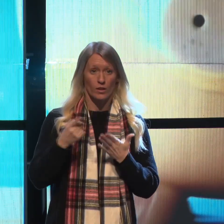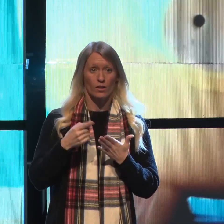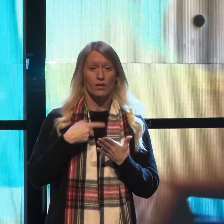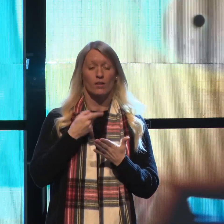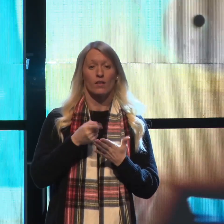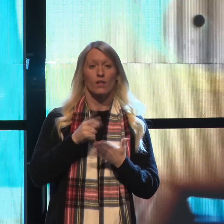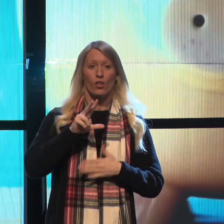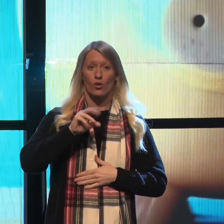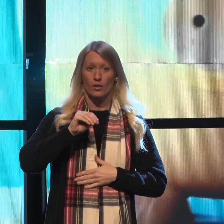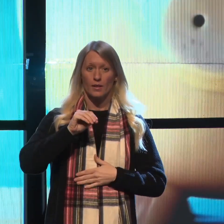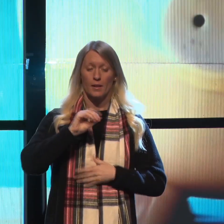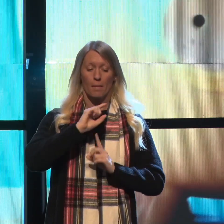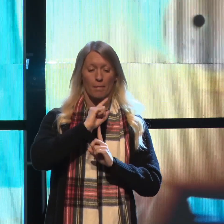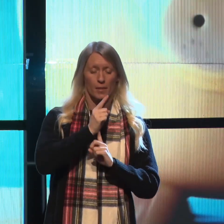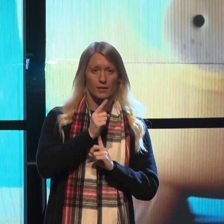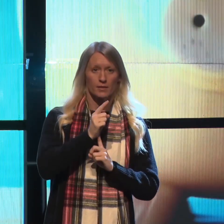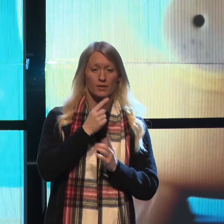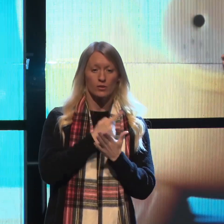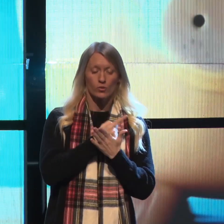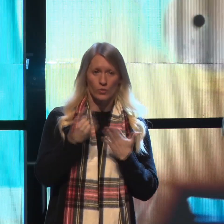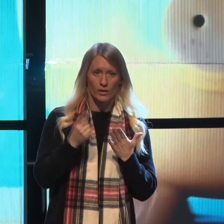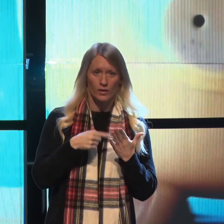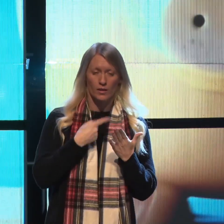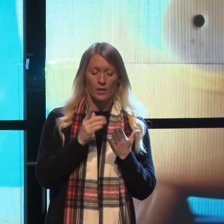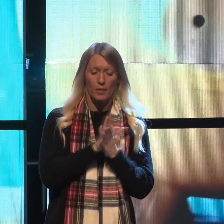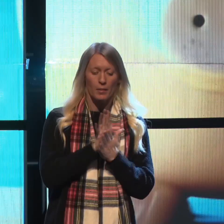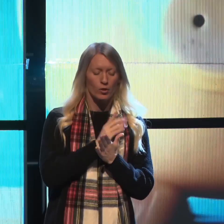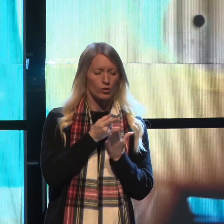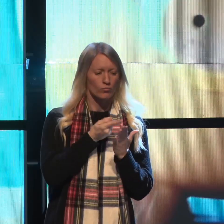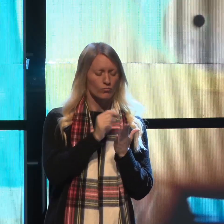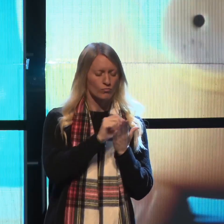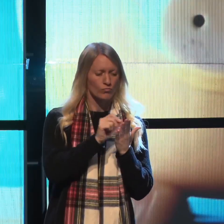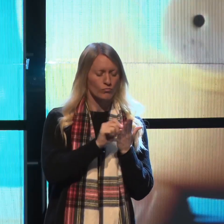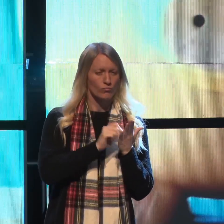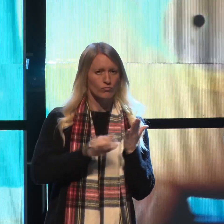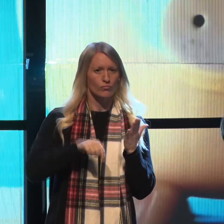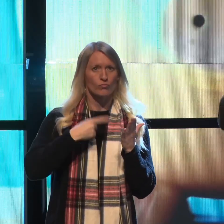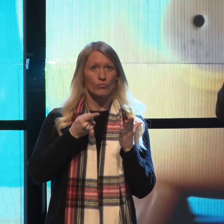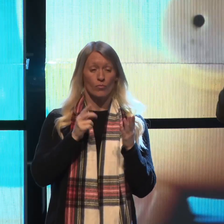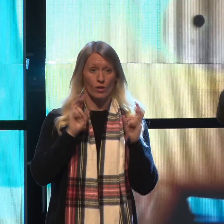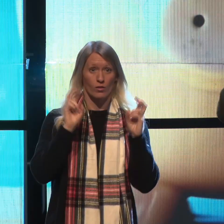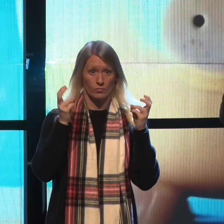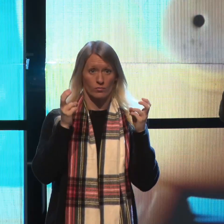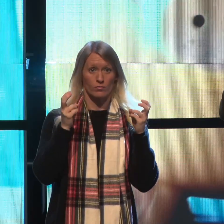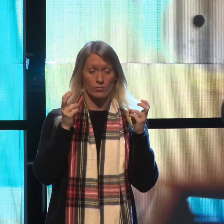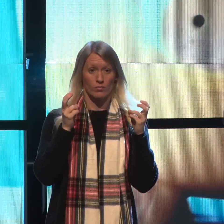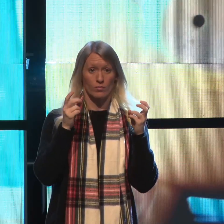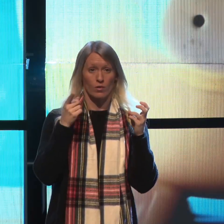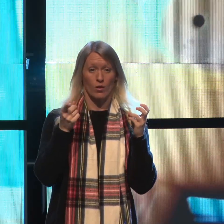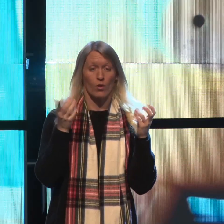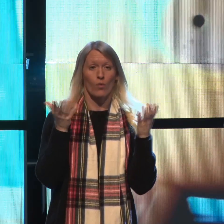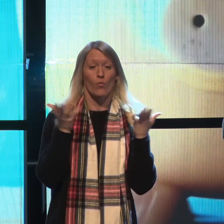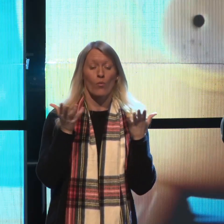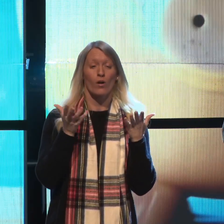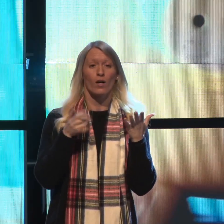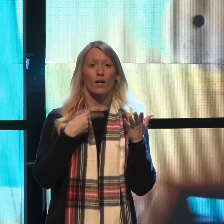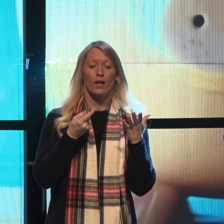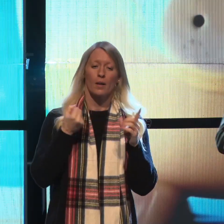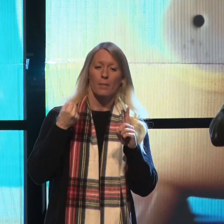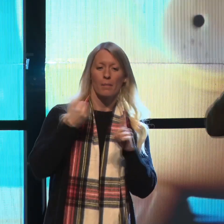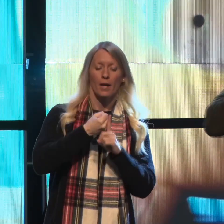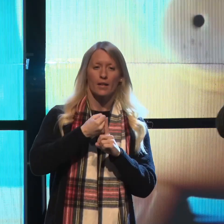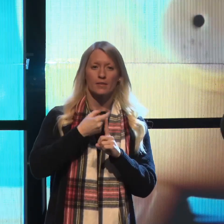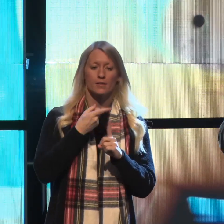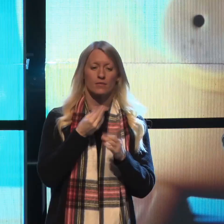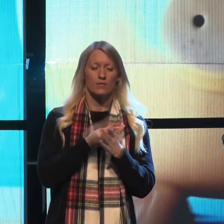minutes with a piece of paper and just journal. Like put the question on top of it. Like, what impact do I want my finance